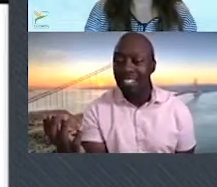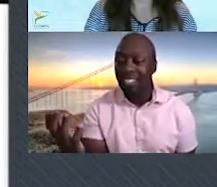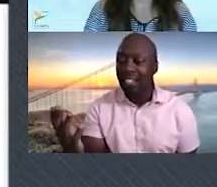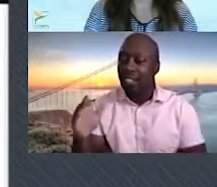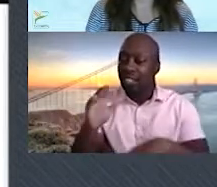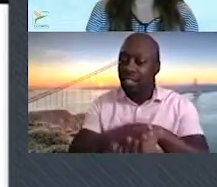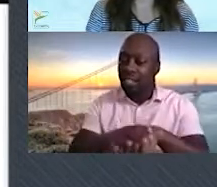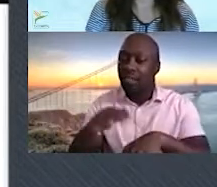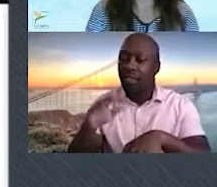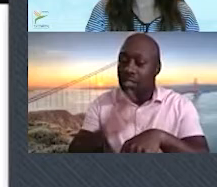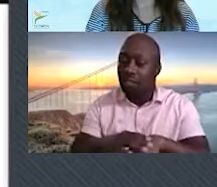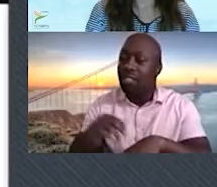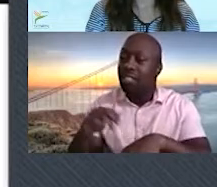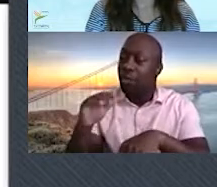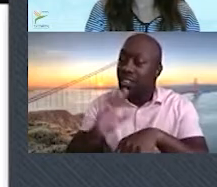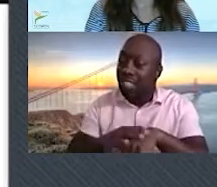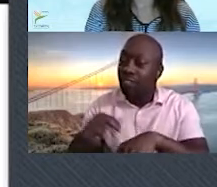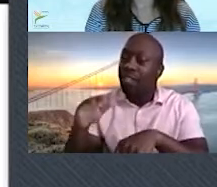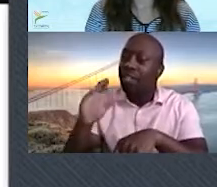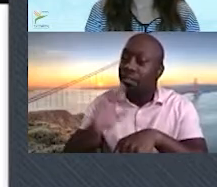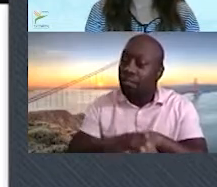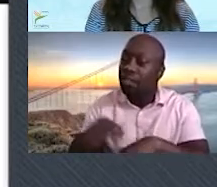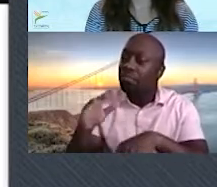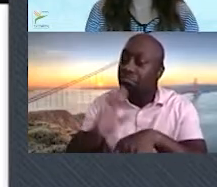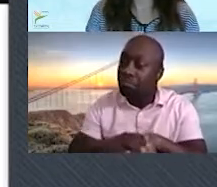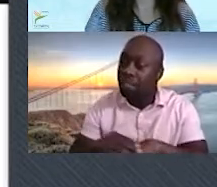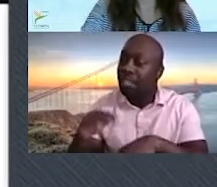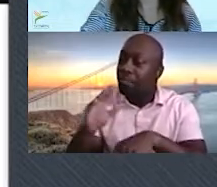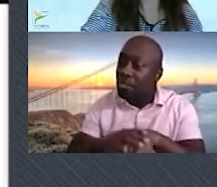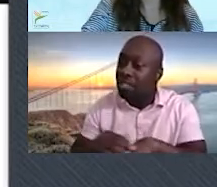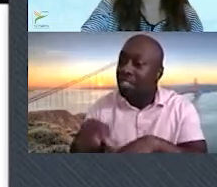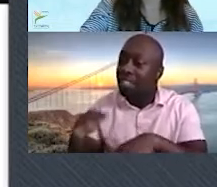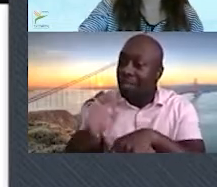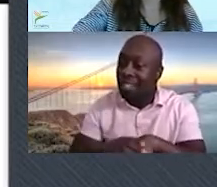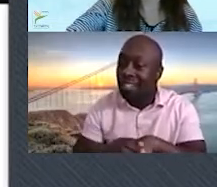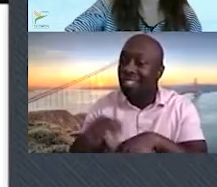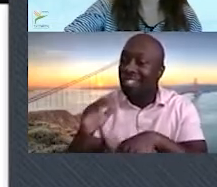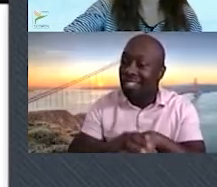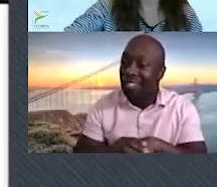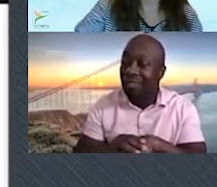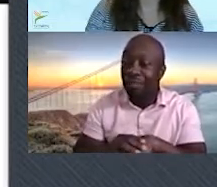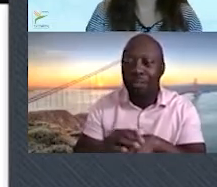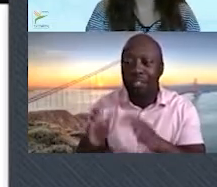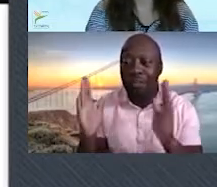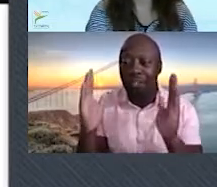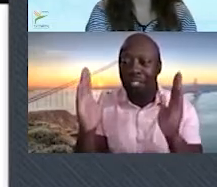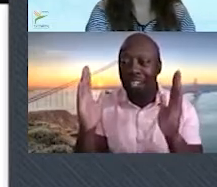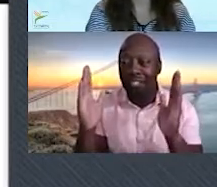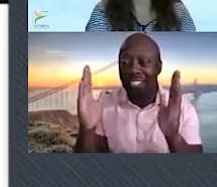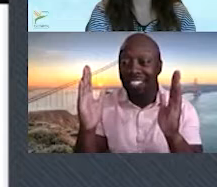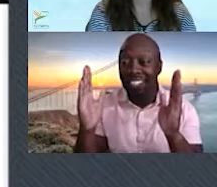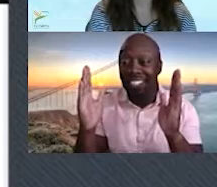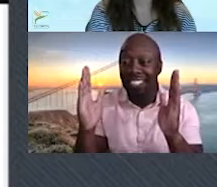side, if you notice some of these words like rhythm, like music, like a beat. Remember, the first